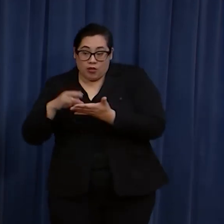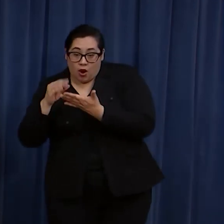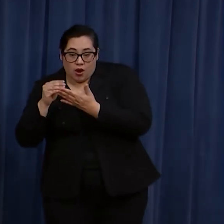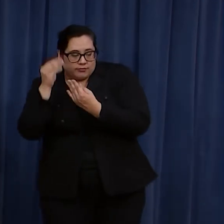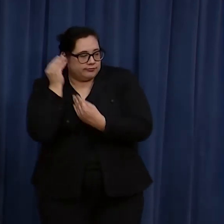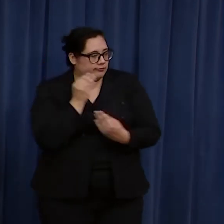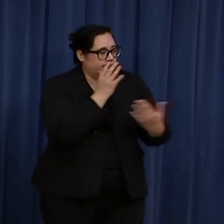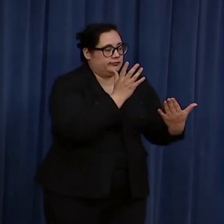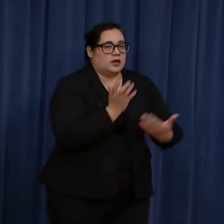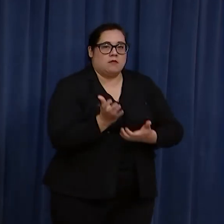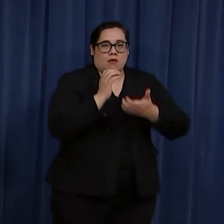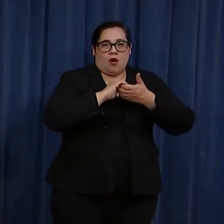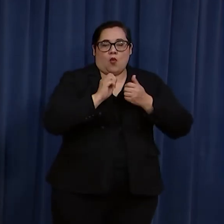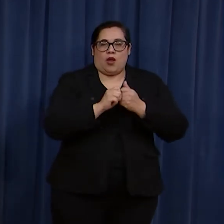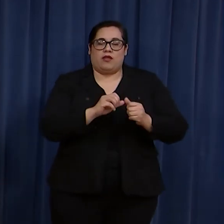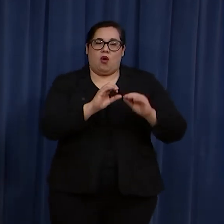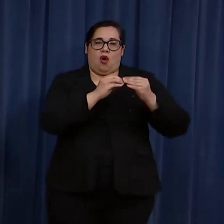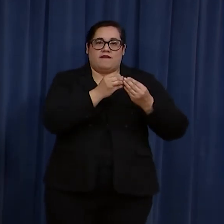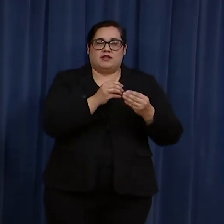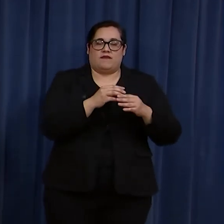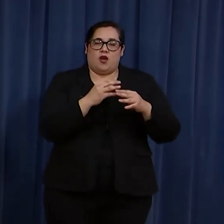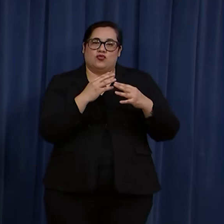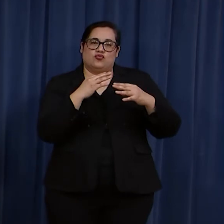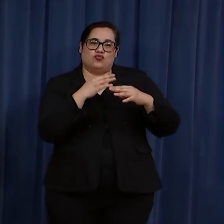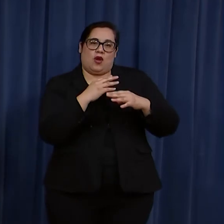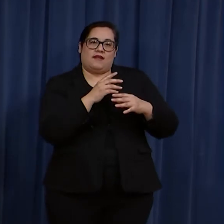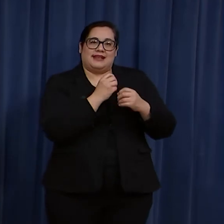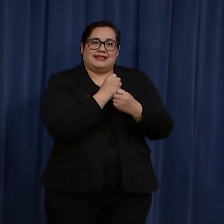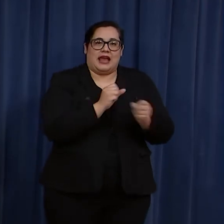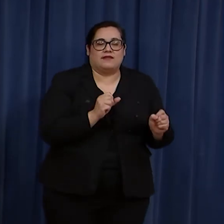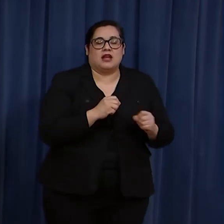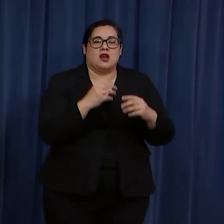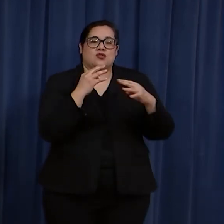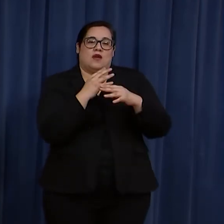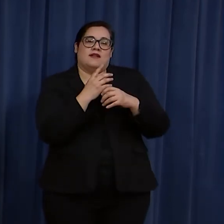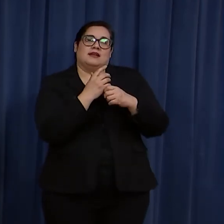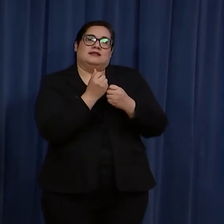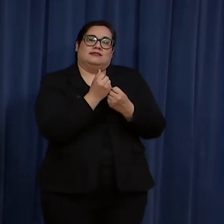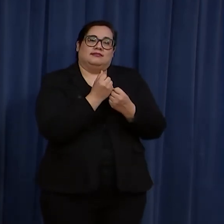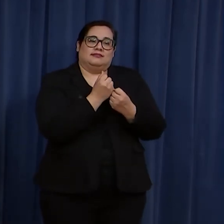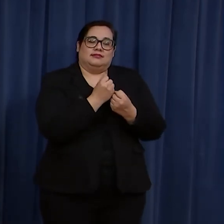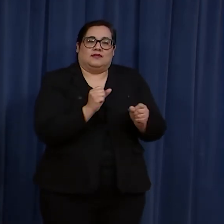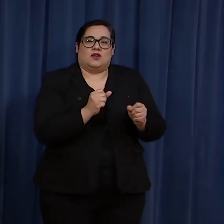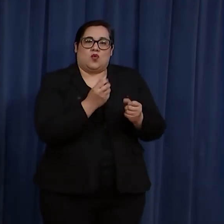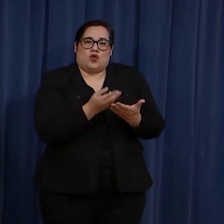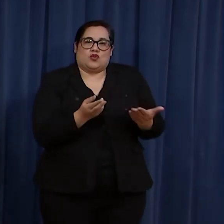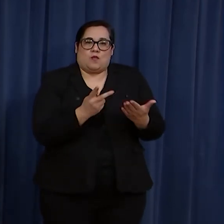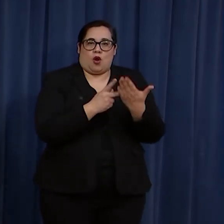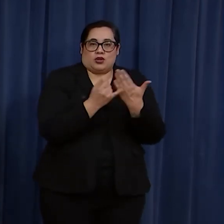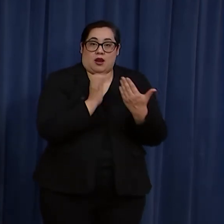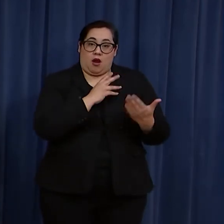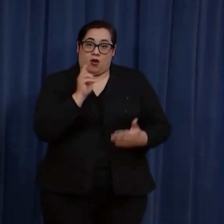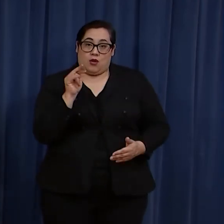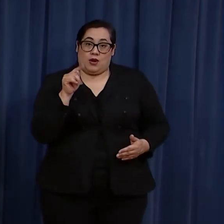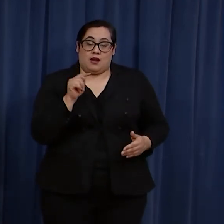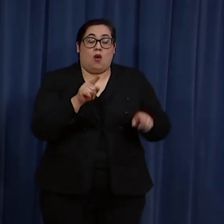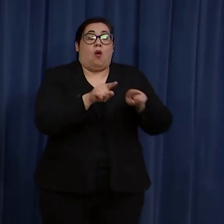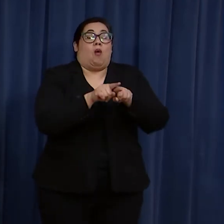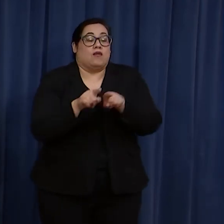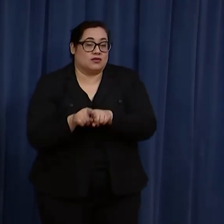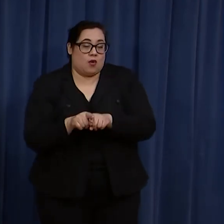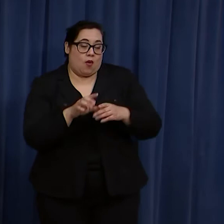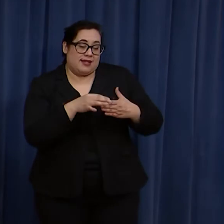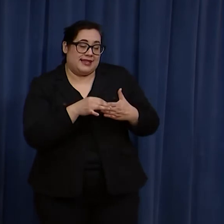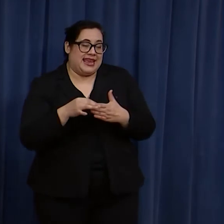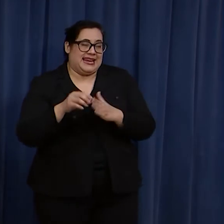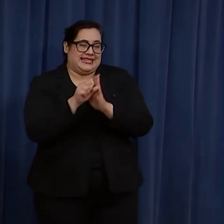And in partnership with the Office of Traffic Safety and the Traffic Safety Resource Prosecutor, our unit is also